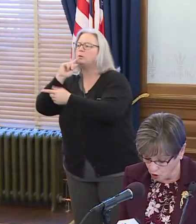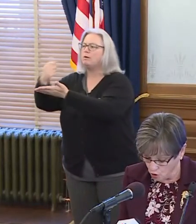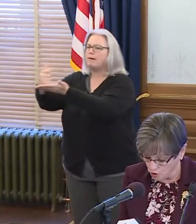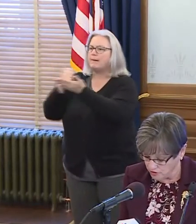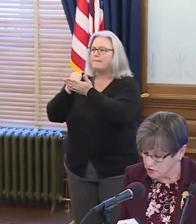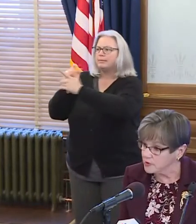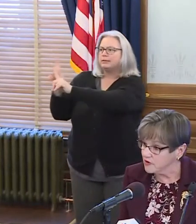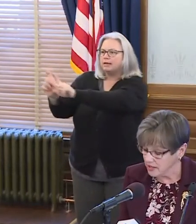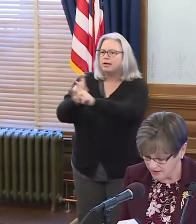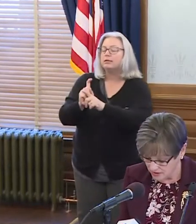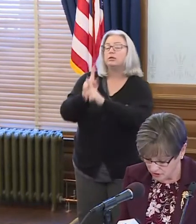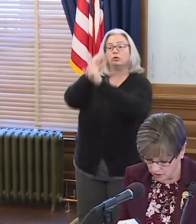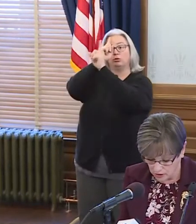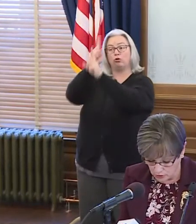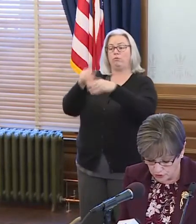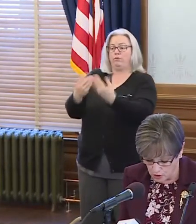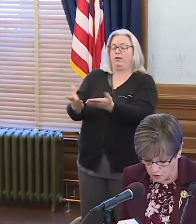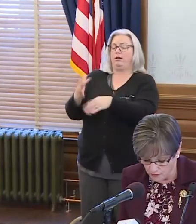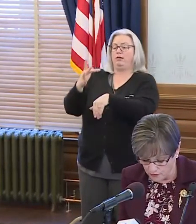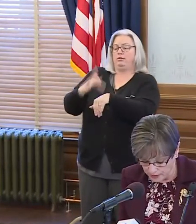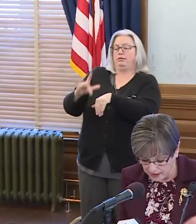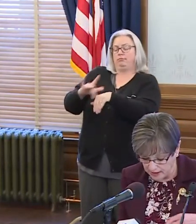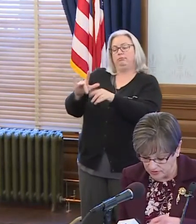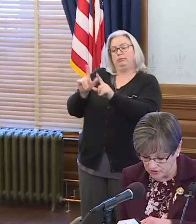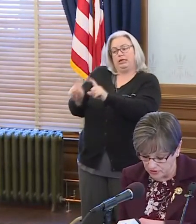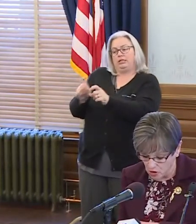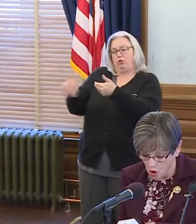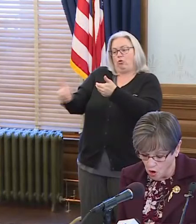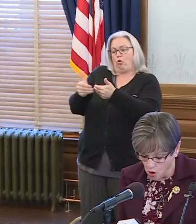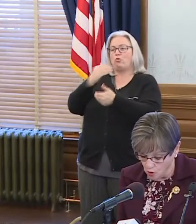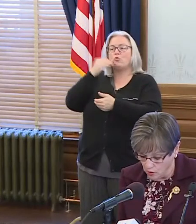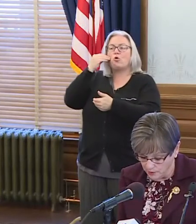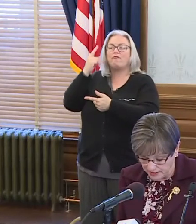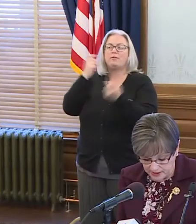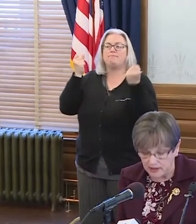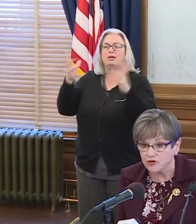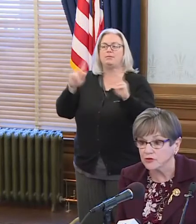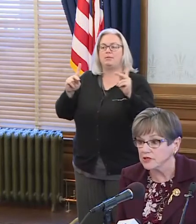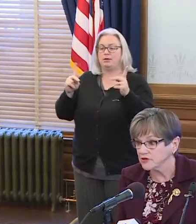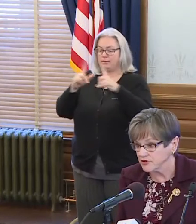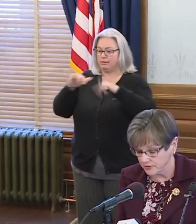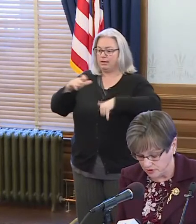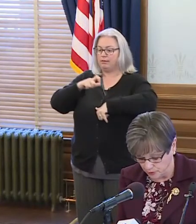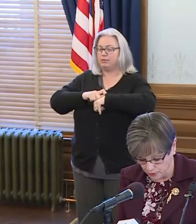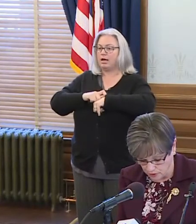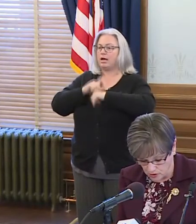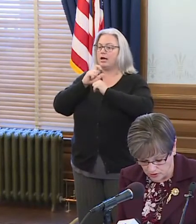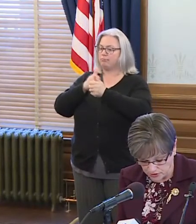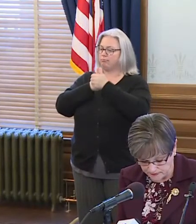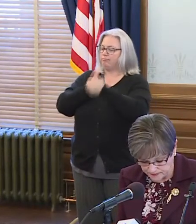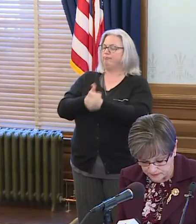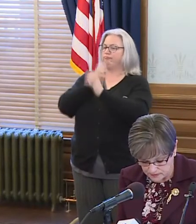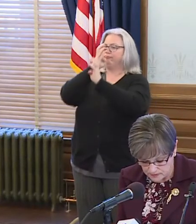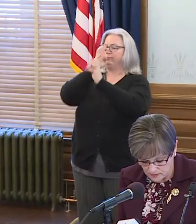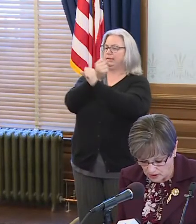The goal is to provide testing closer to home for many Kansans, all while maintaining strict safety